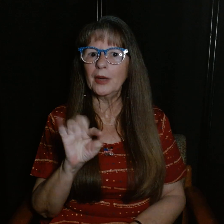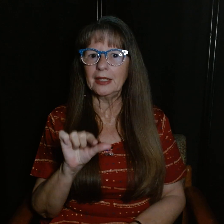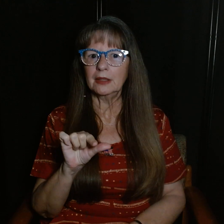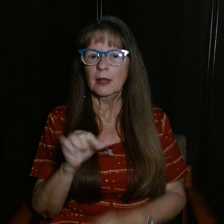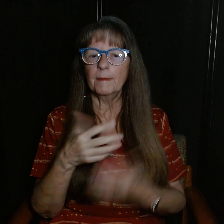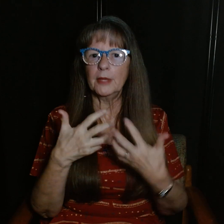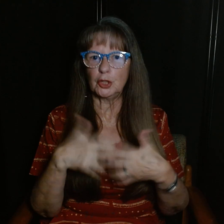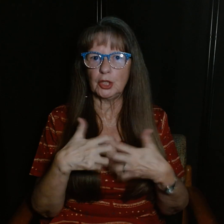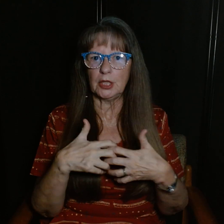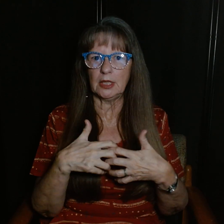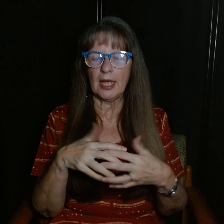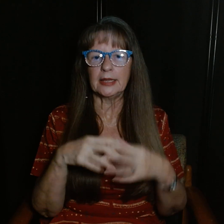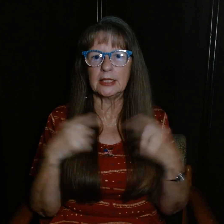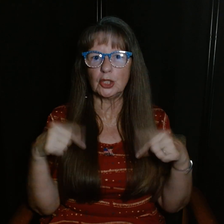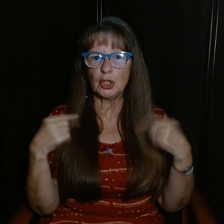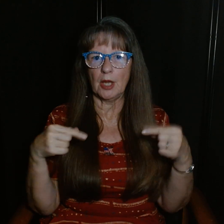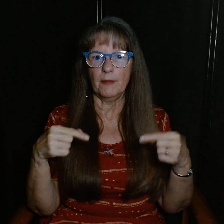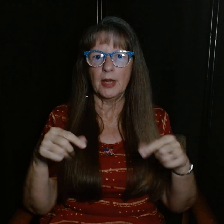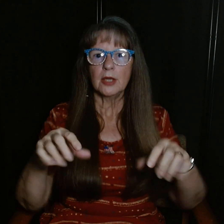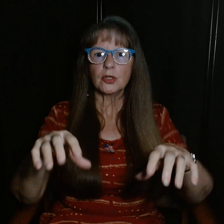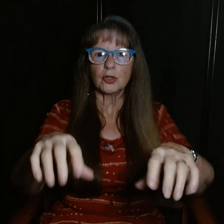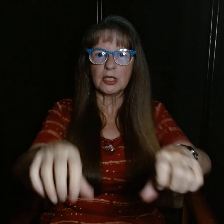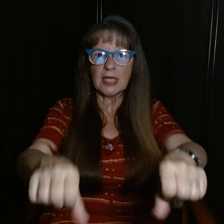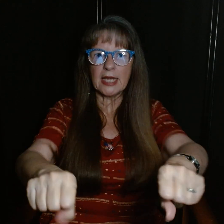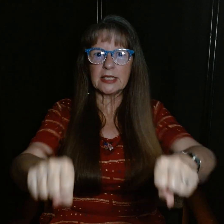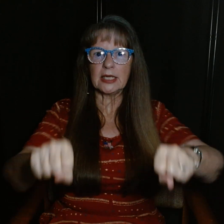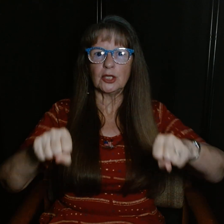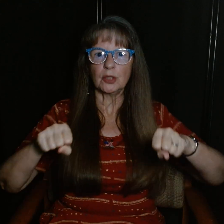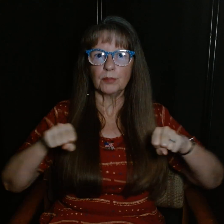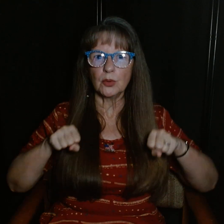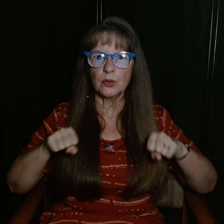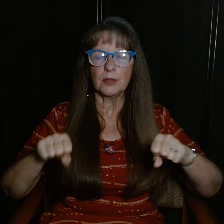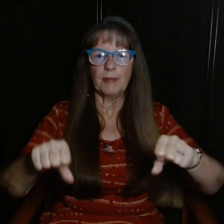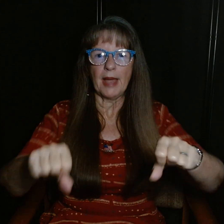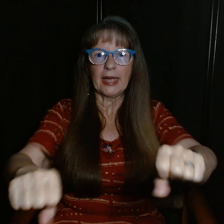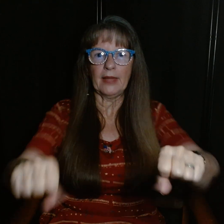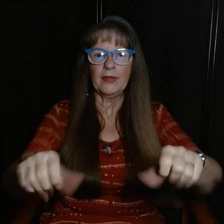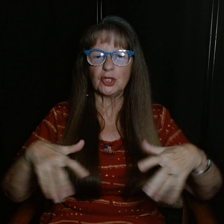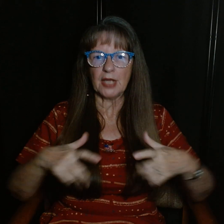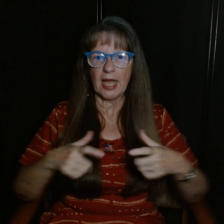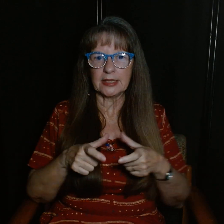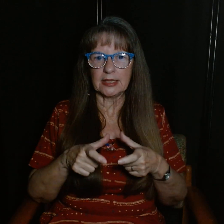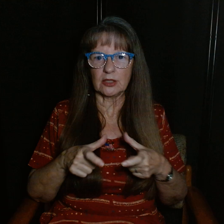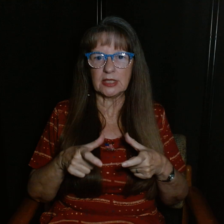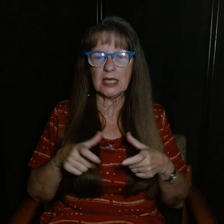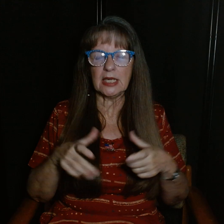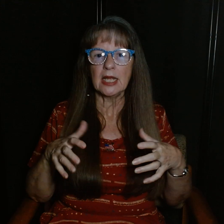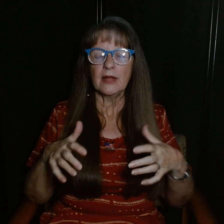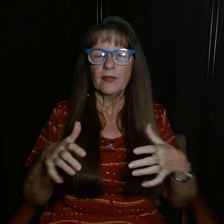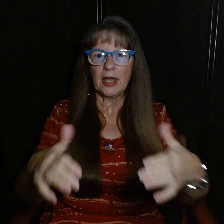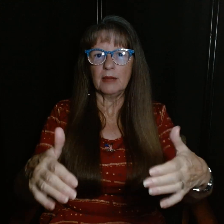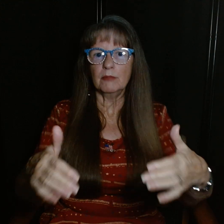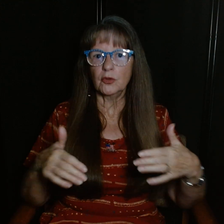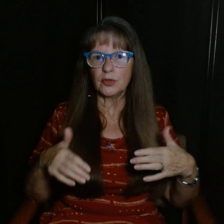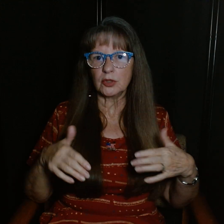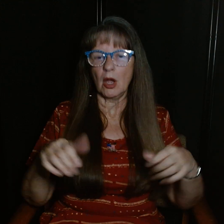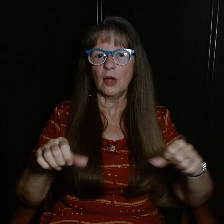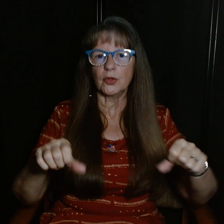rowing machine at the gym. So she takes it and she pulls it back, and then she has a little seat that it moves also.